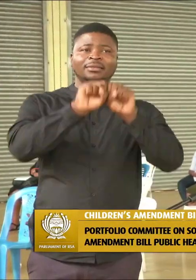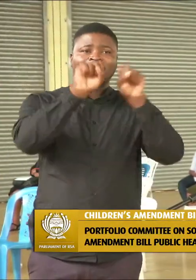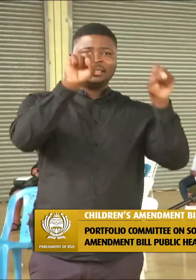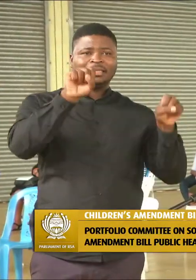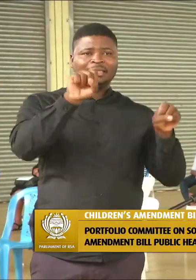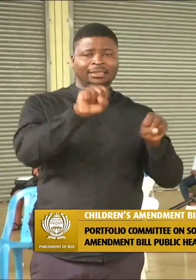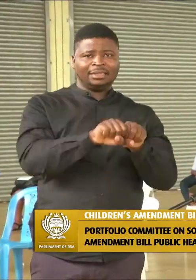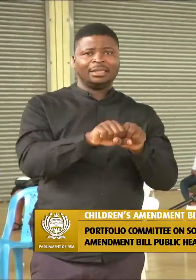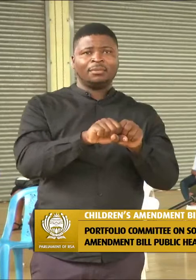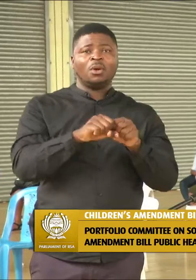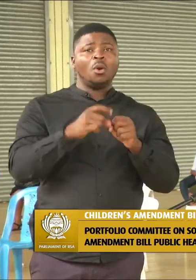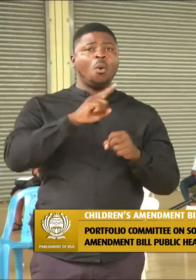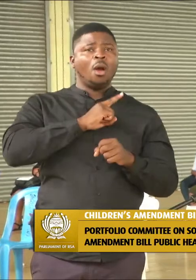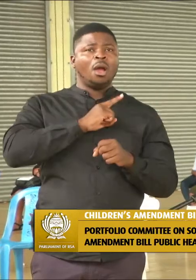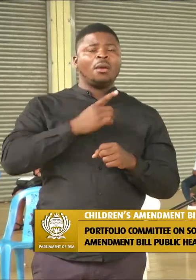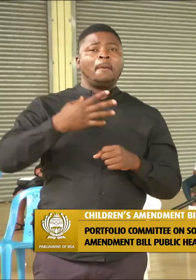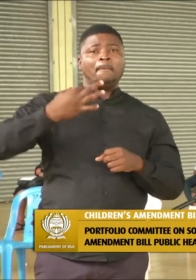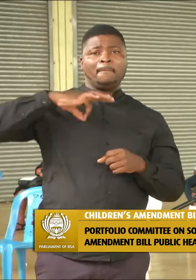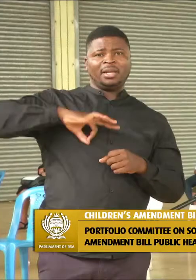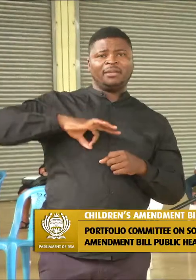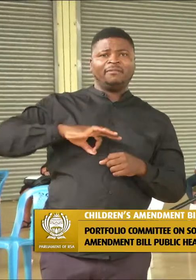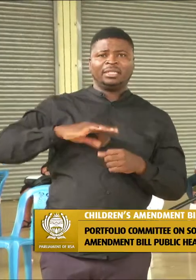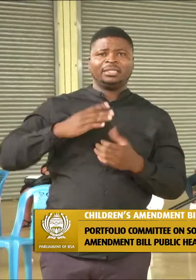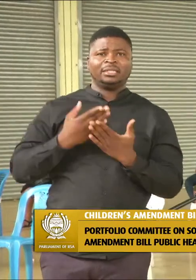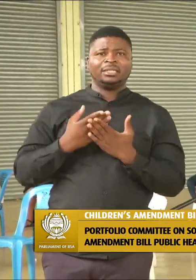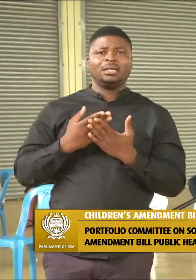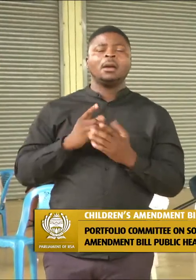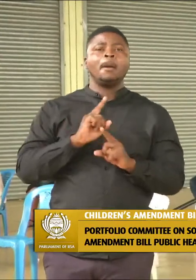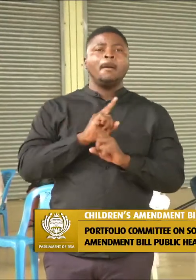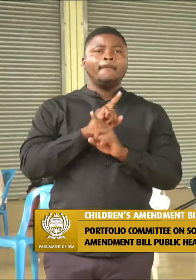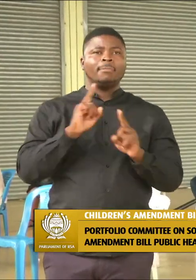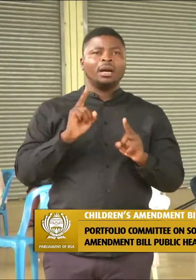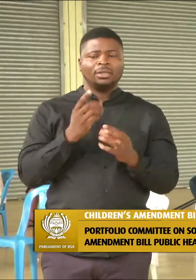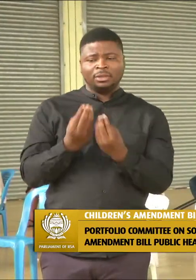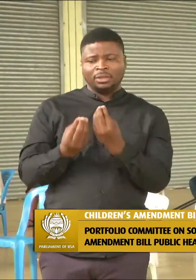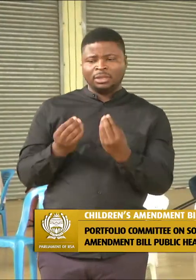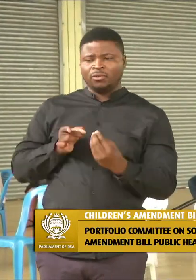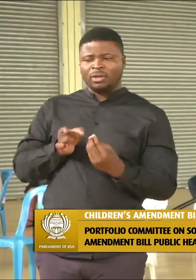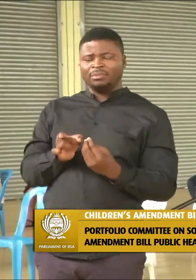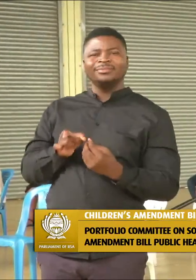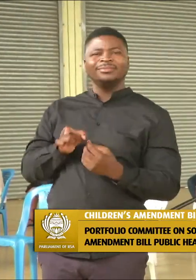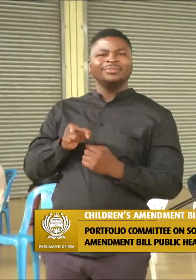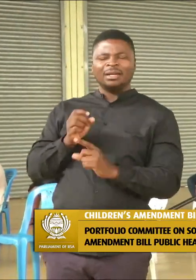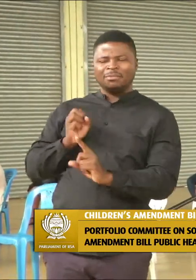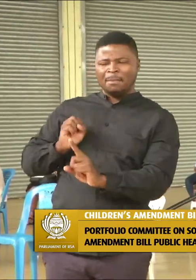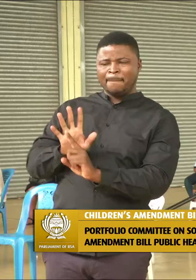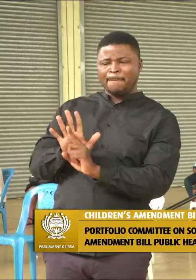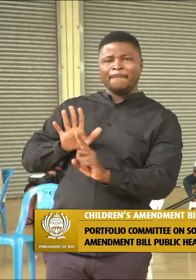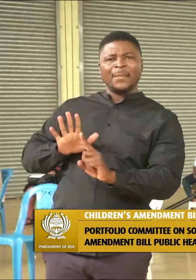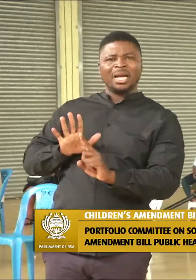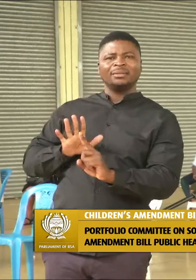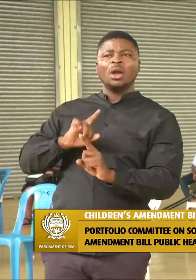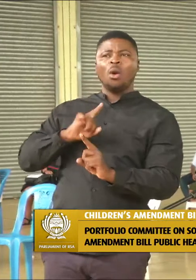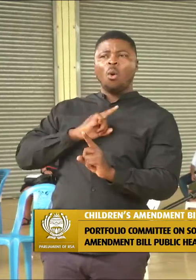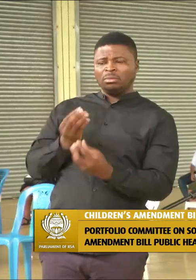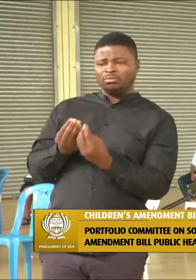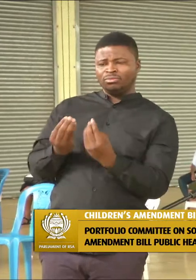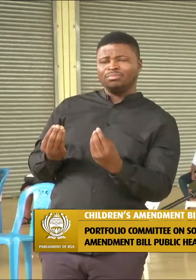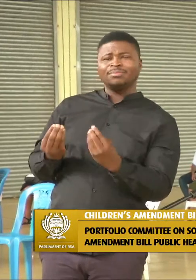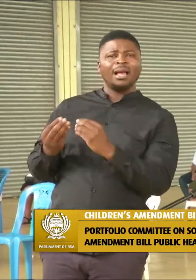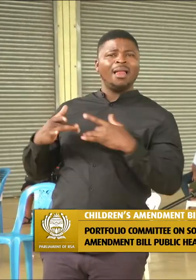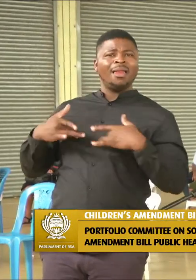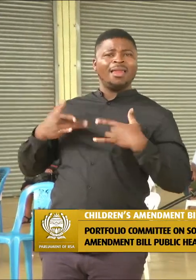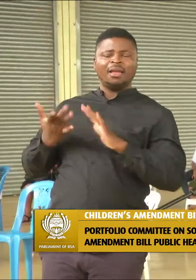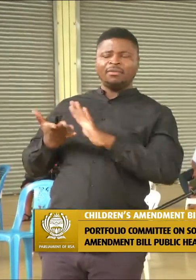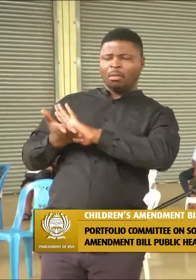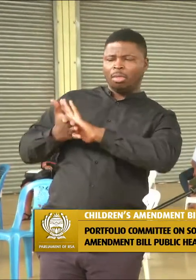their benefit. And in the interim, the children are being hurt. The children are being destroyed. They are broken.